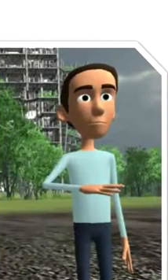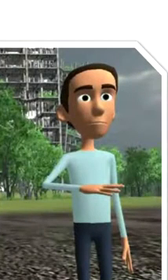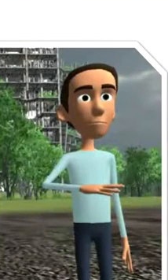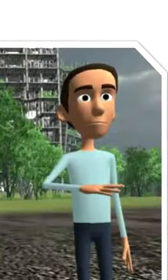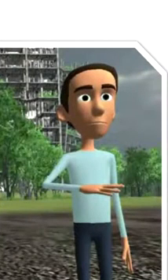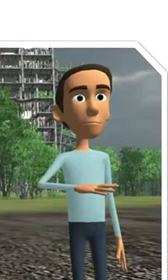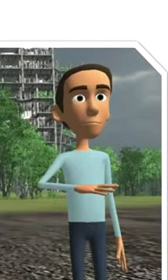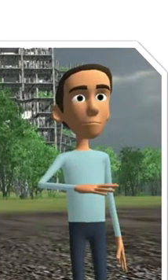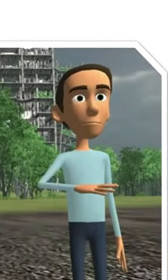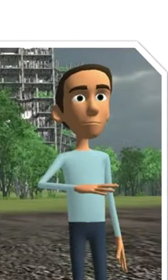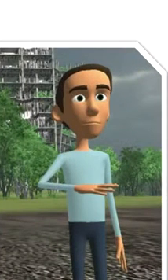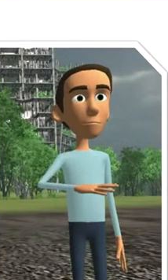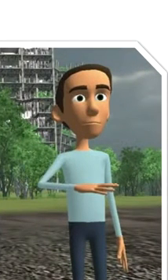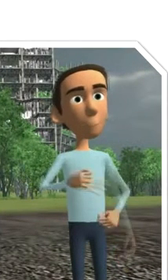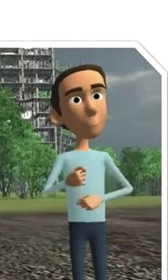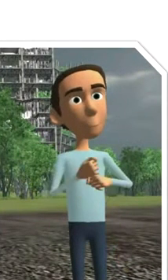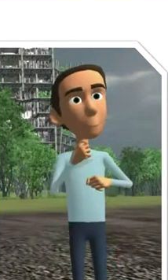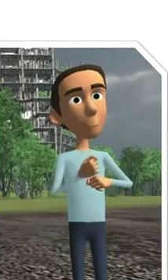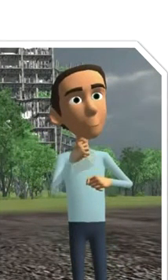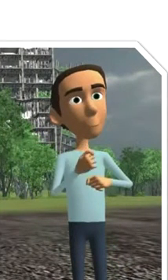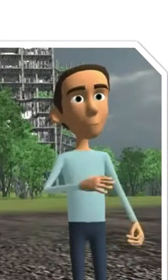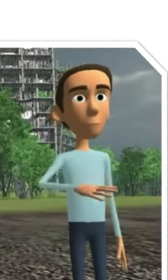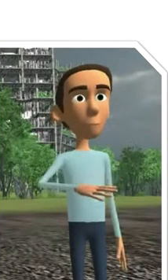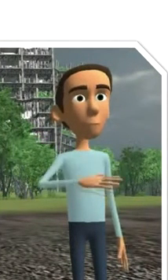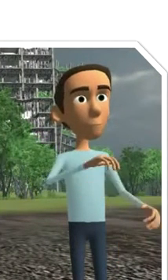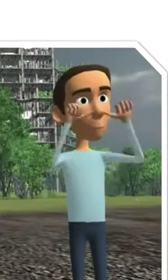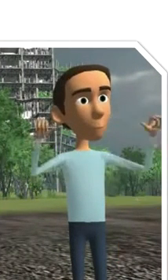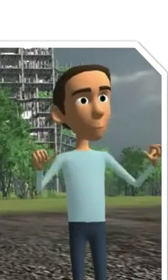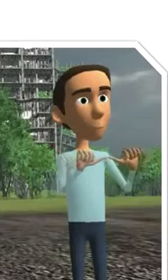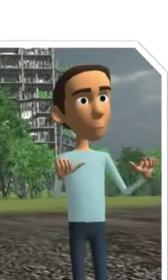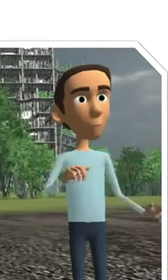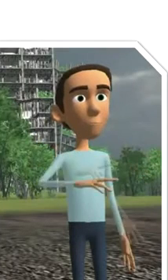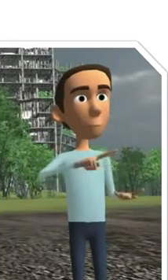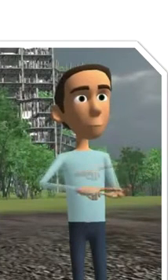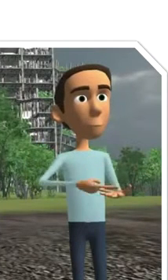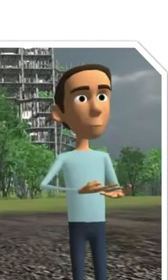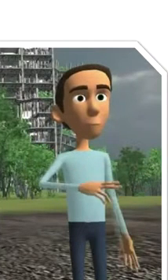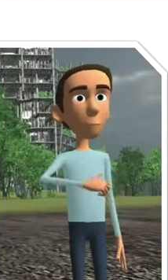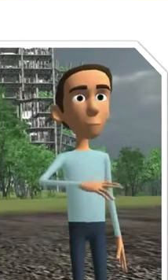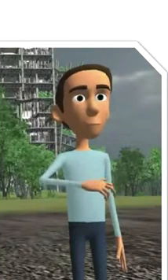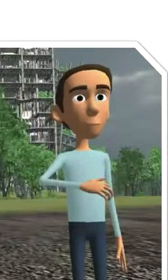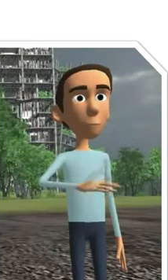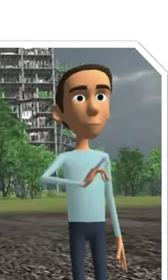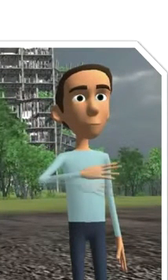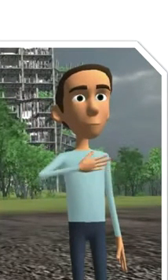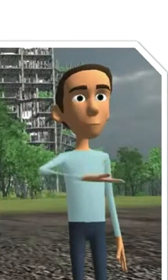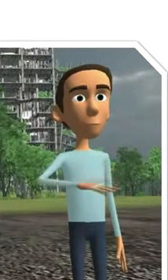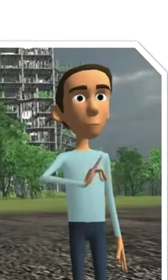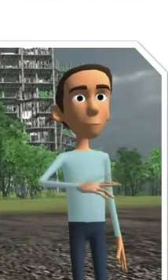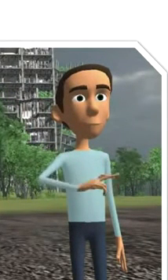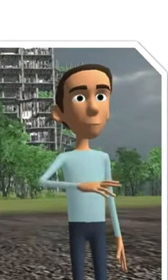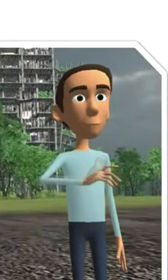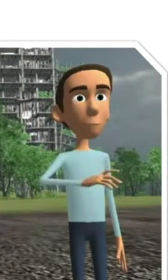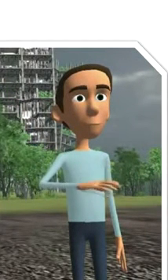And so, This project consists, the virtual sign consists in an implementation of a Portuguese sign language